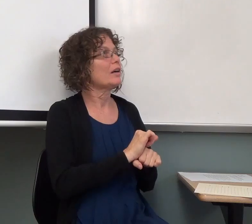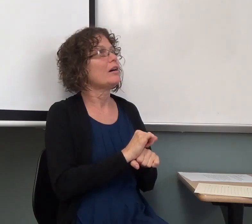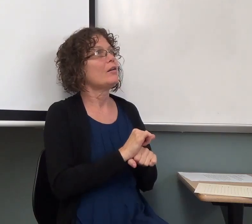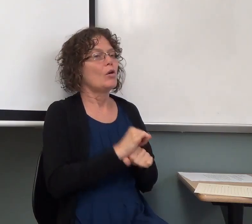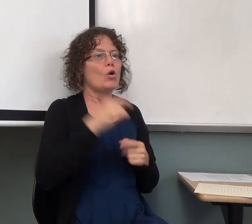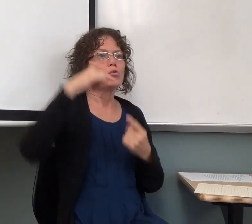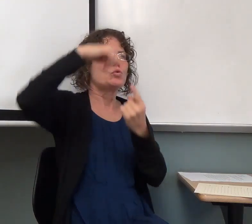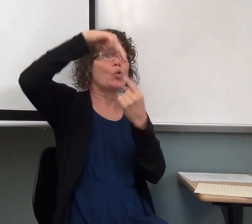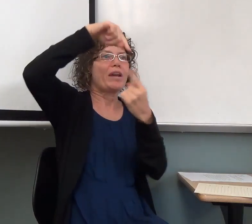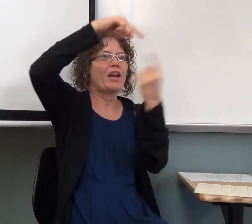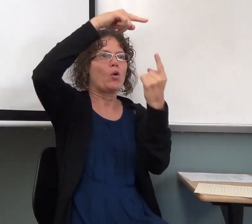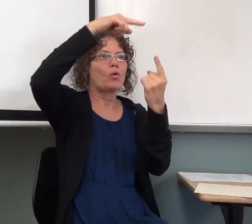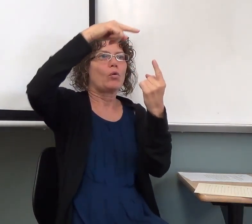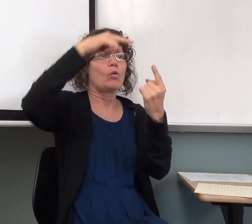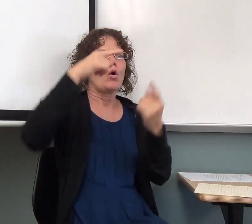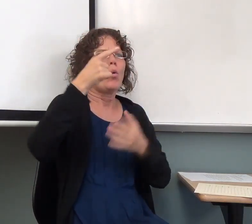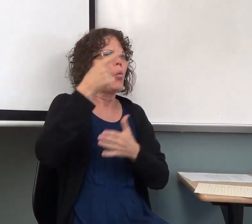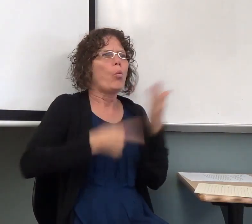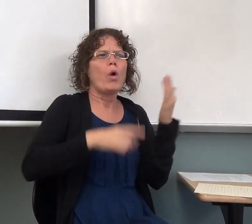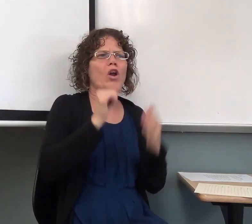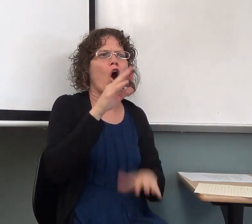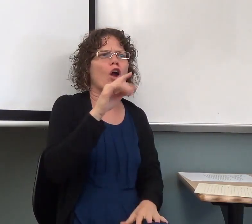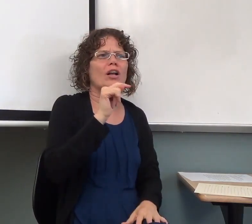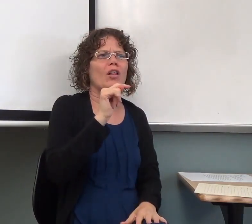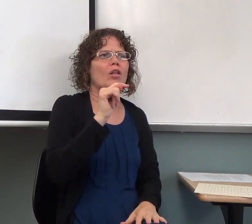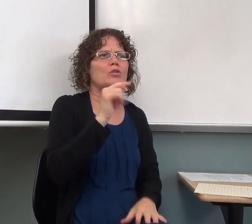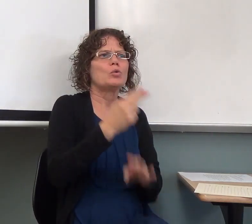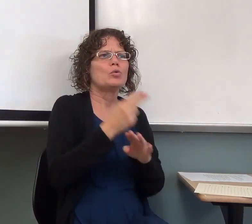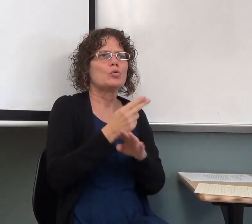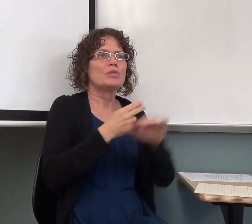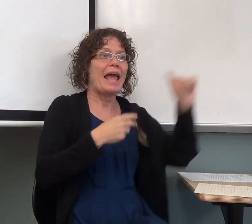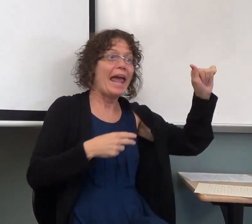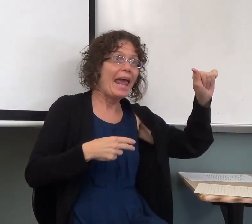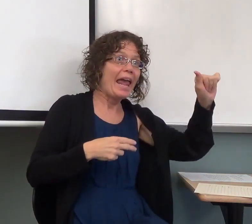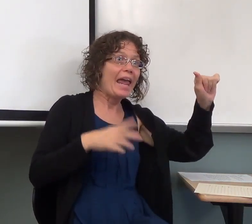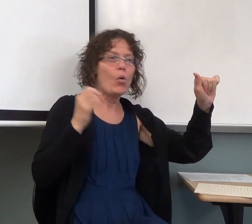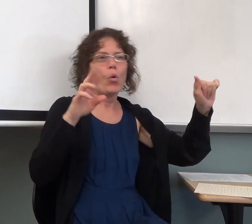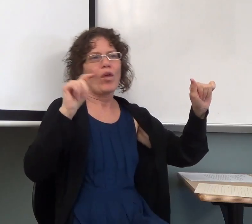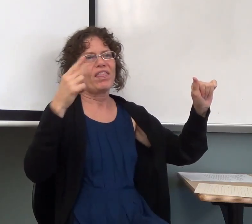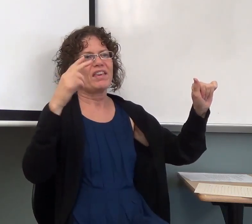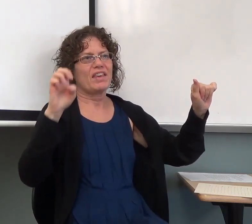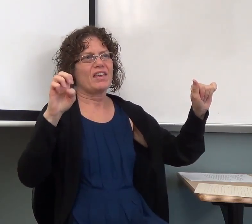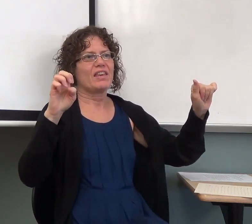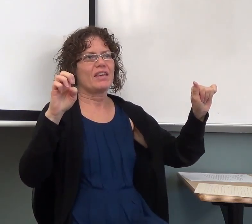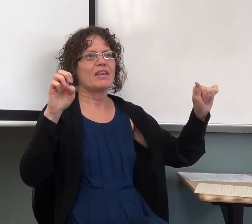Tornado. What's the article that's going to go in front of tornado? A tornado or the tornado, right?